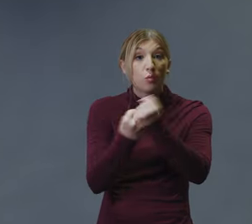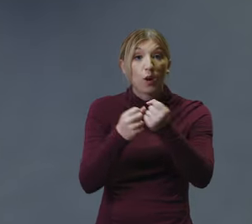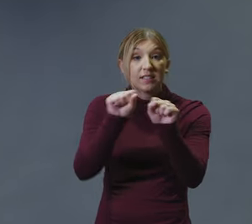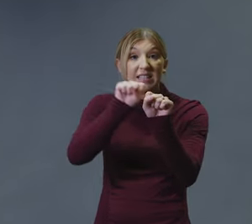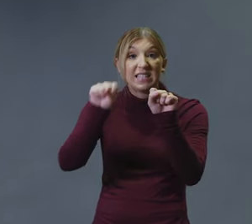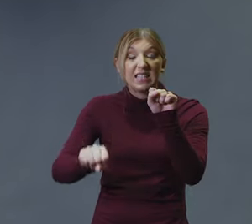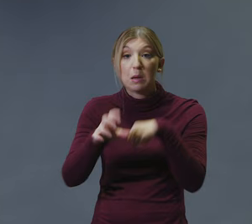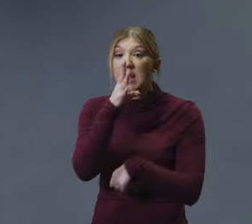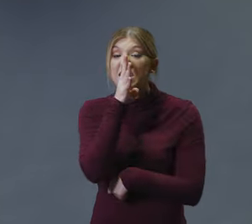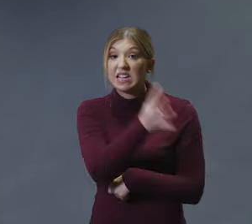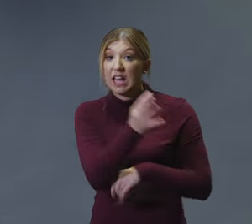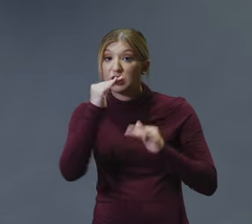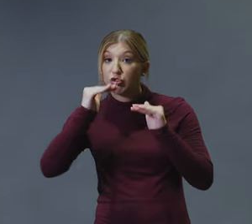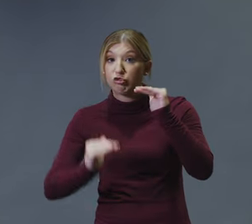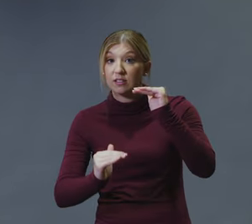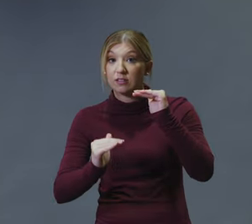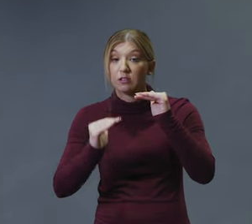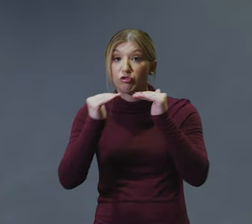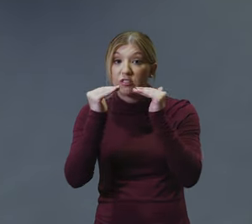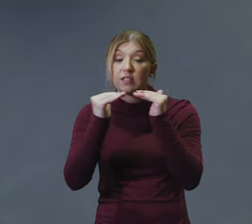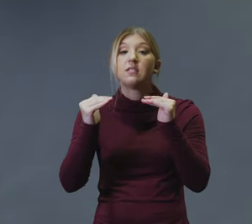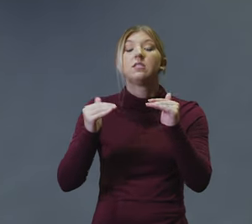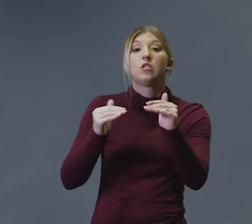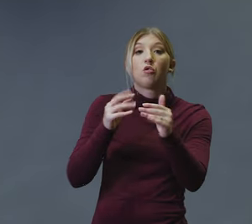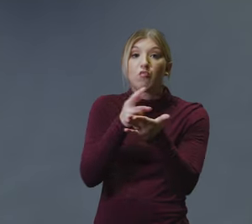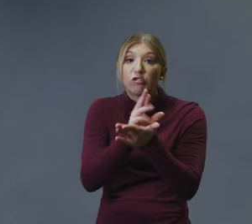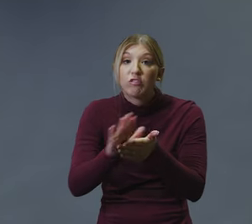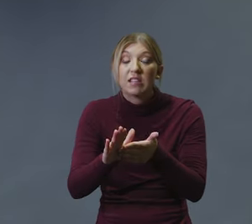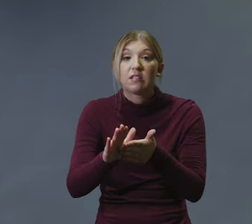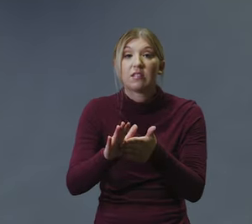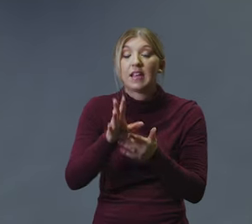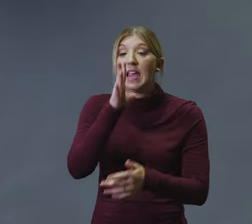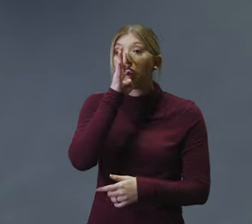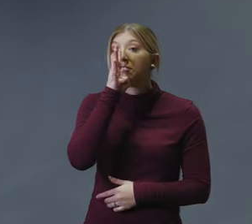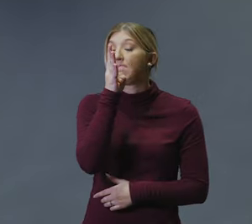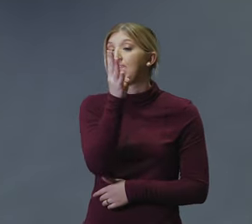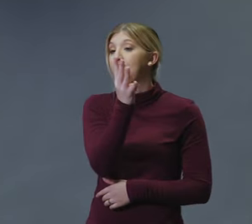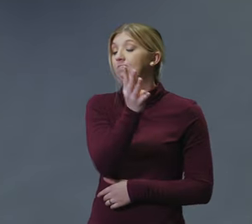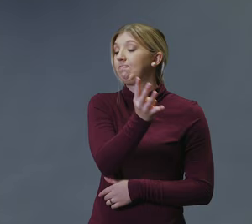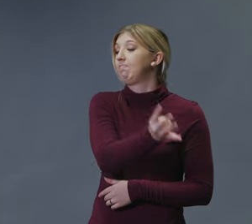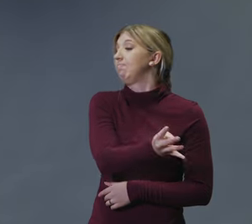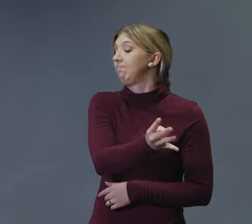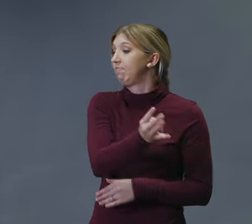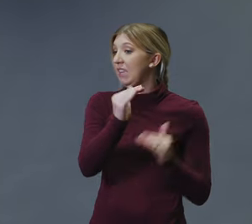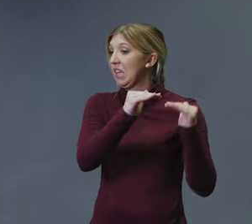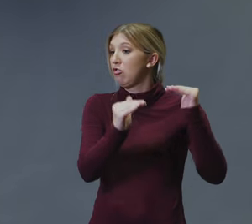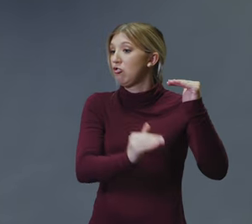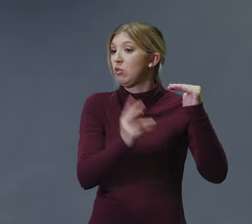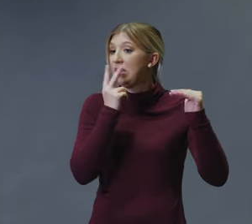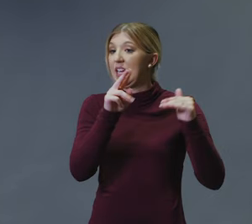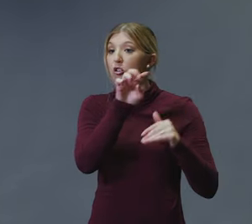system that neglects justice and righteousness, and we simply just turn a blind eye to injustice that we see